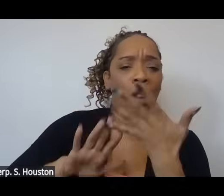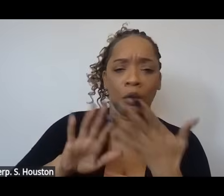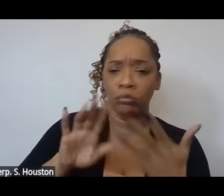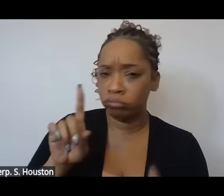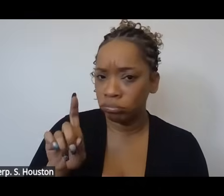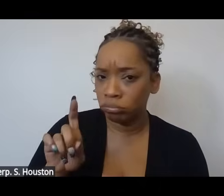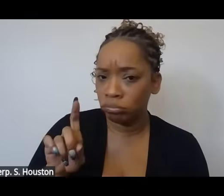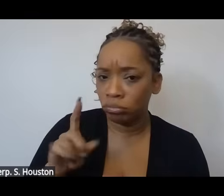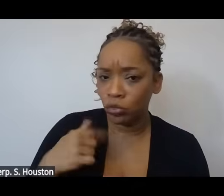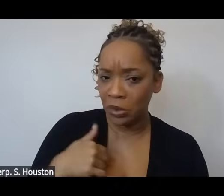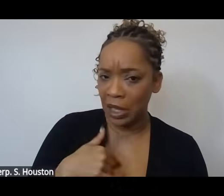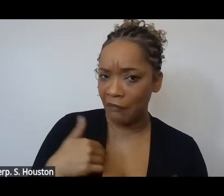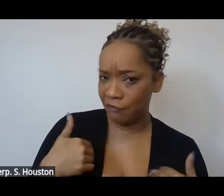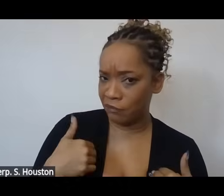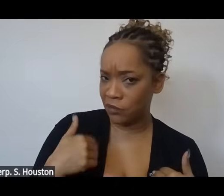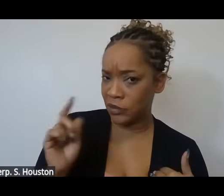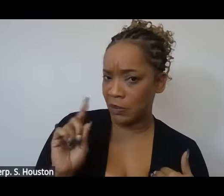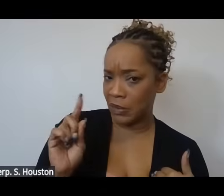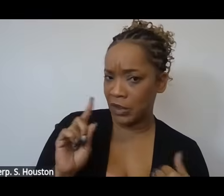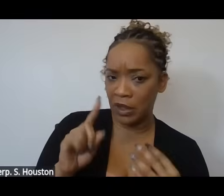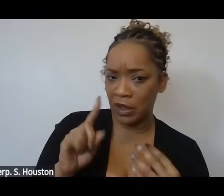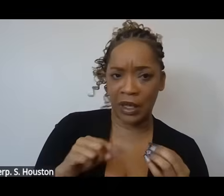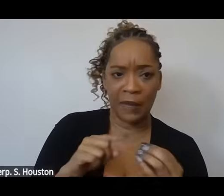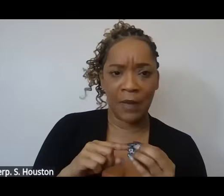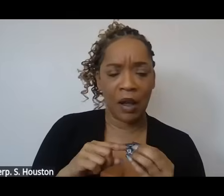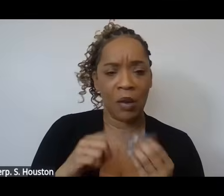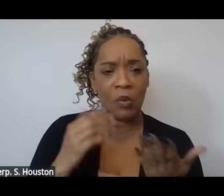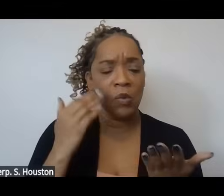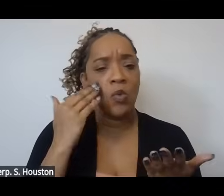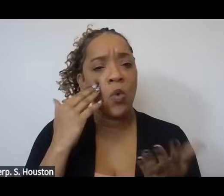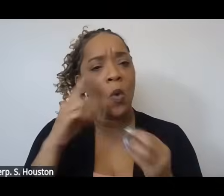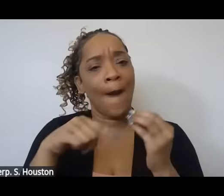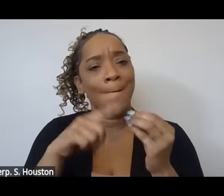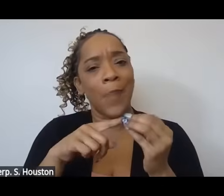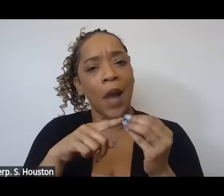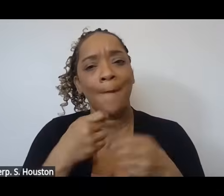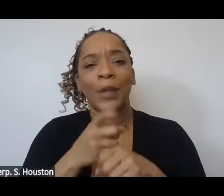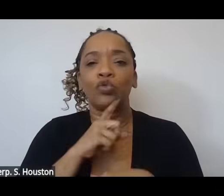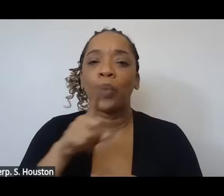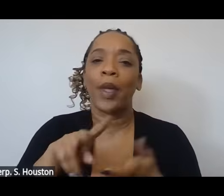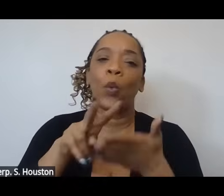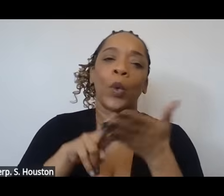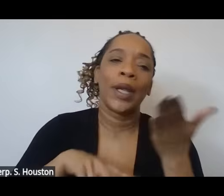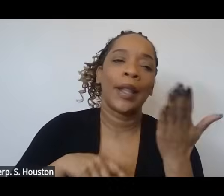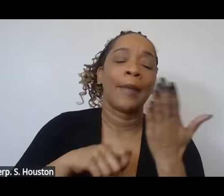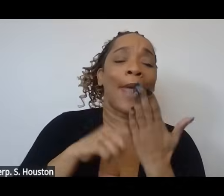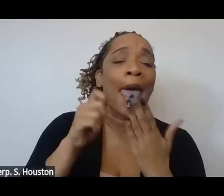know, telling about, you know, reading the manual, blah, blah.